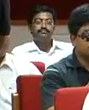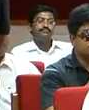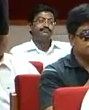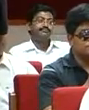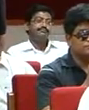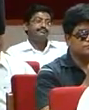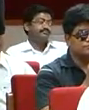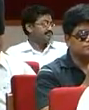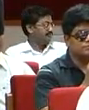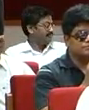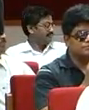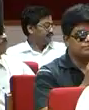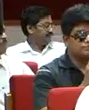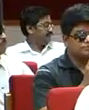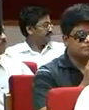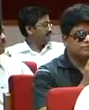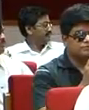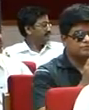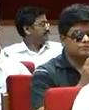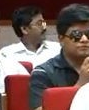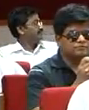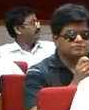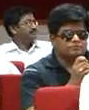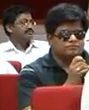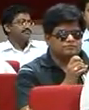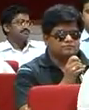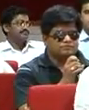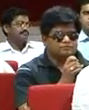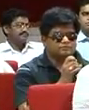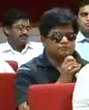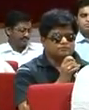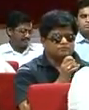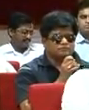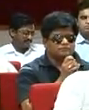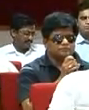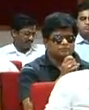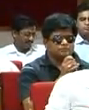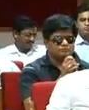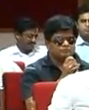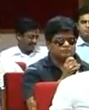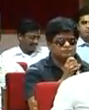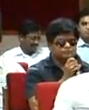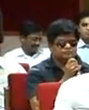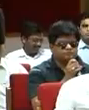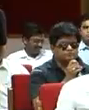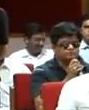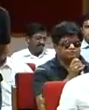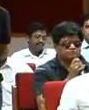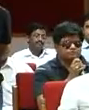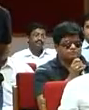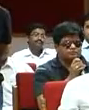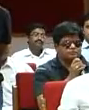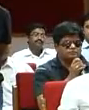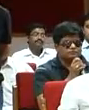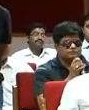it, it very clearly says, no, it has to be a person with. Persons with disabilities include